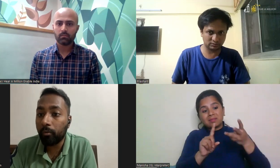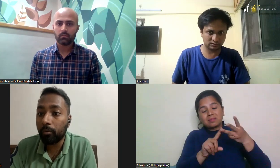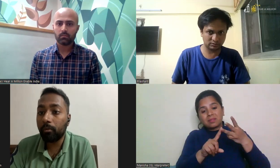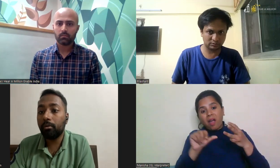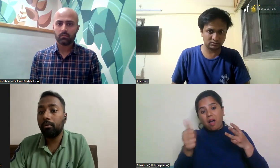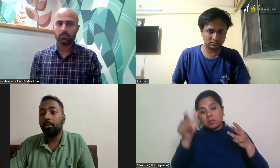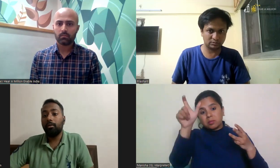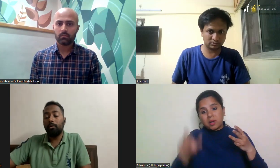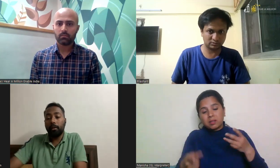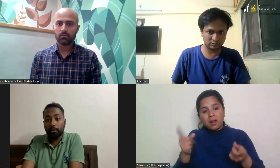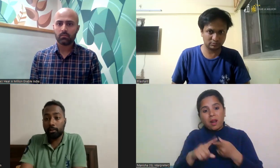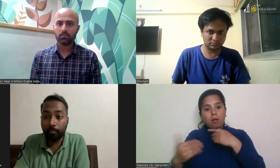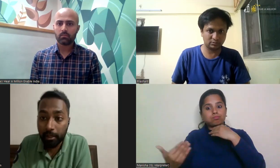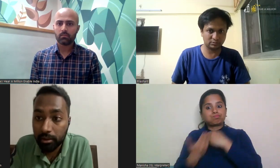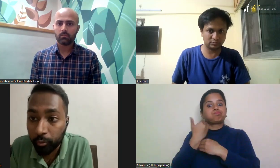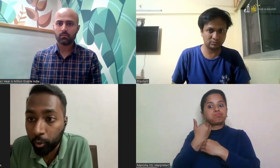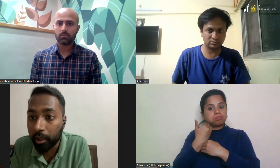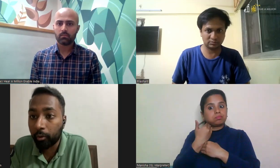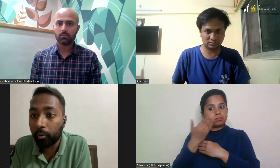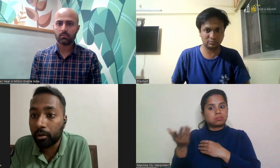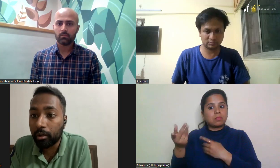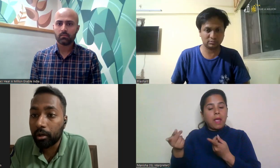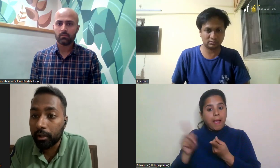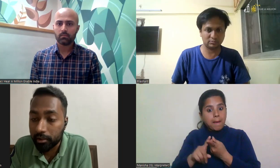have injured means